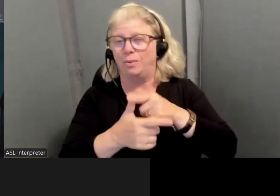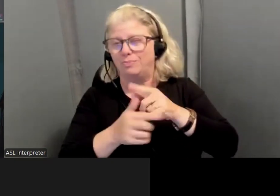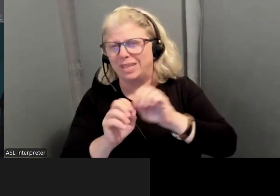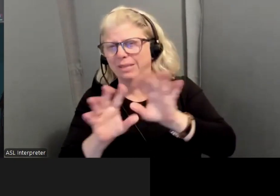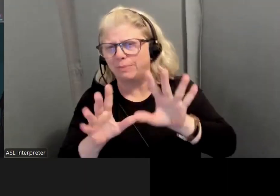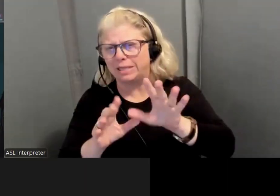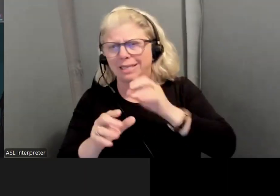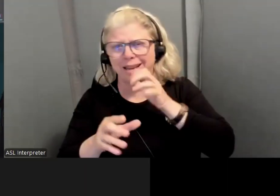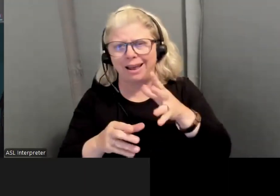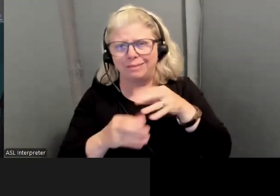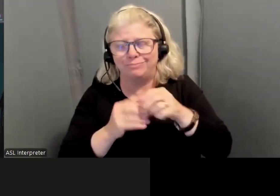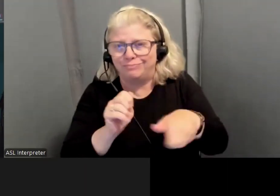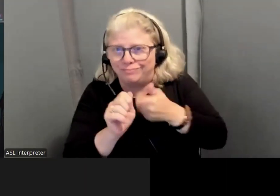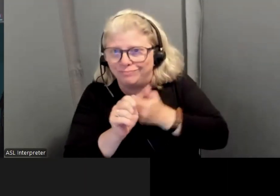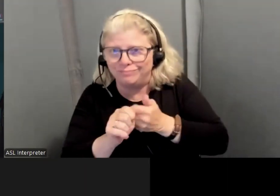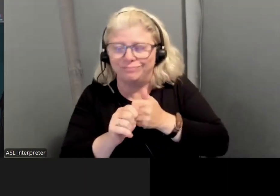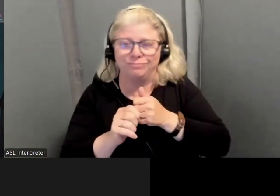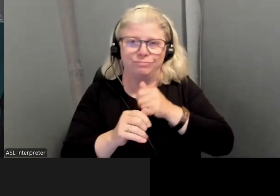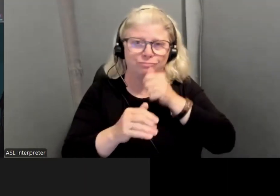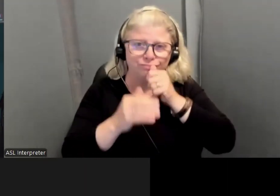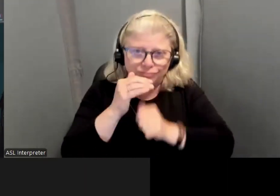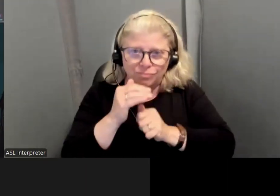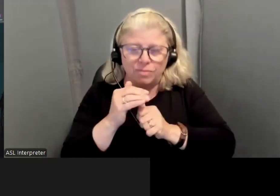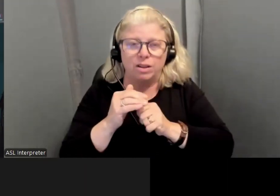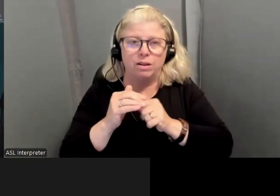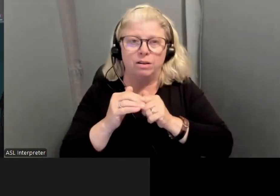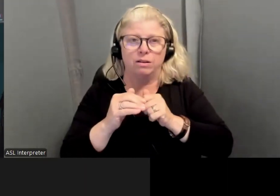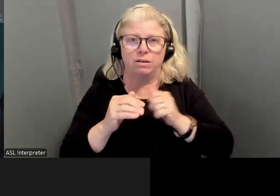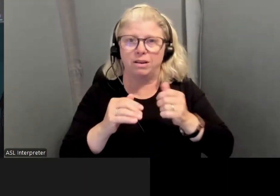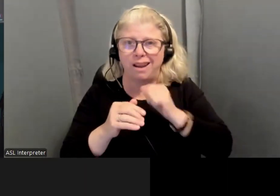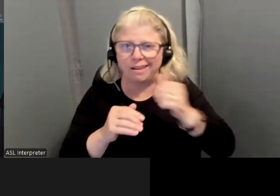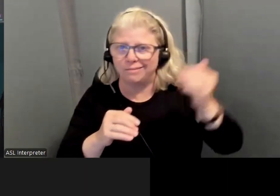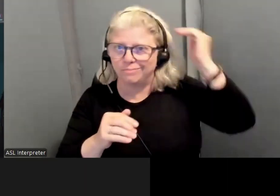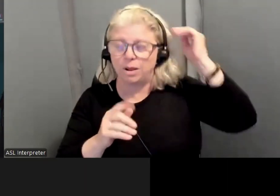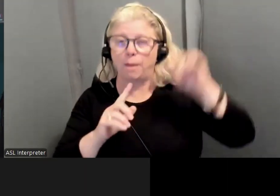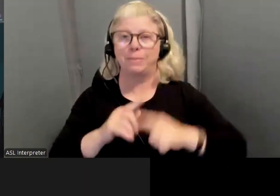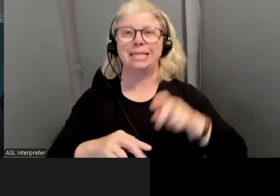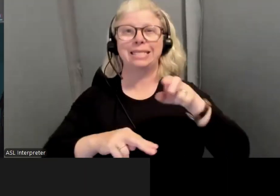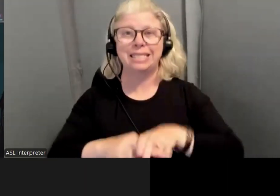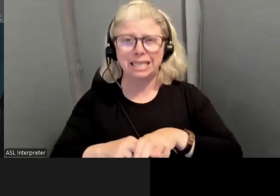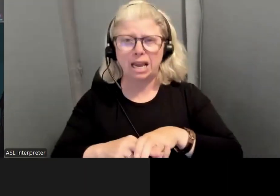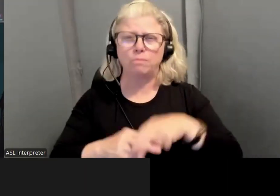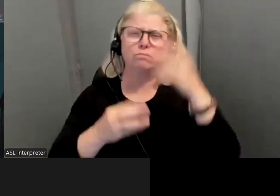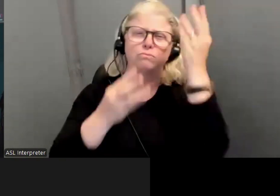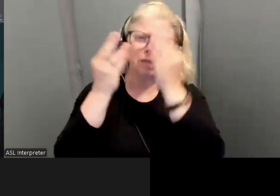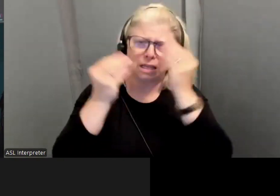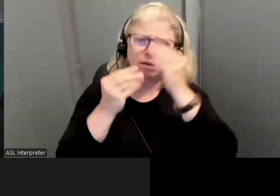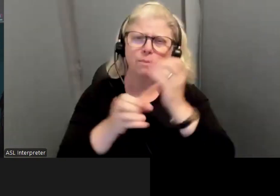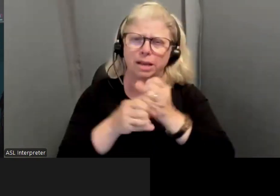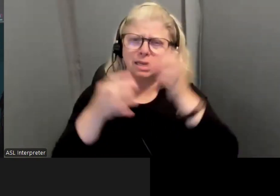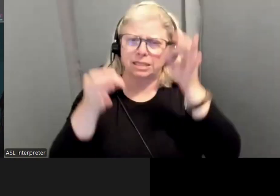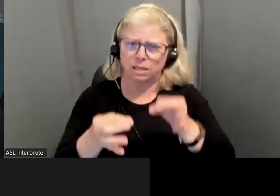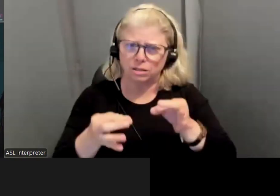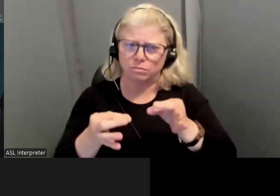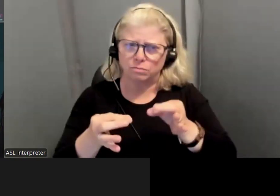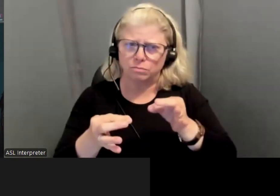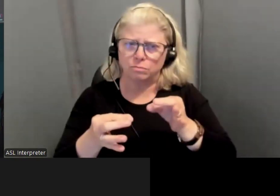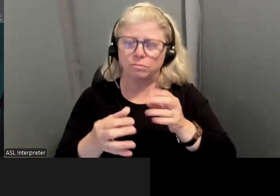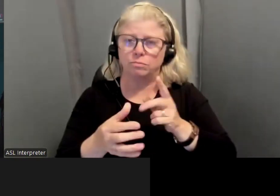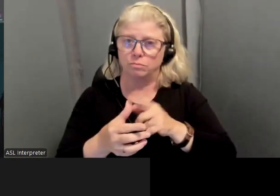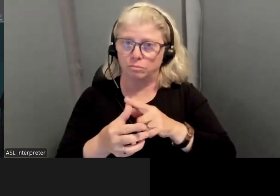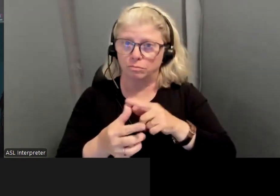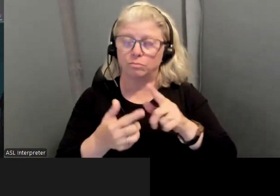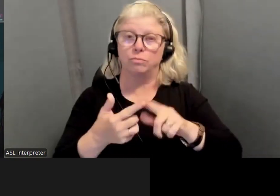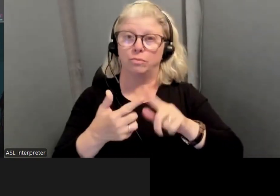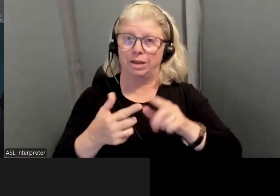not implicitly or not subconsciously, as we would say today. But when you sit down and you think about something, you make a decision. The decisions to act or